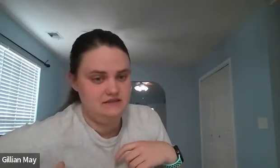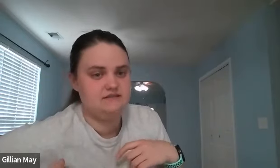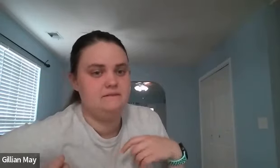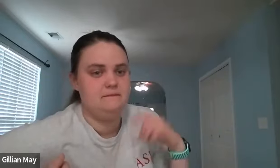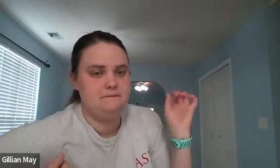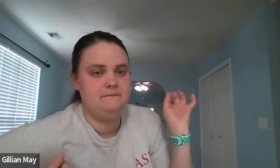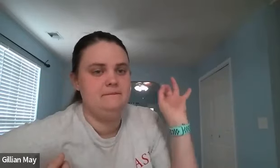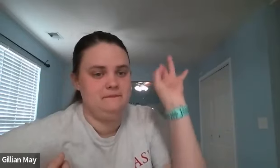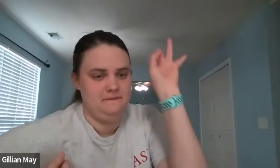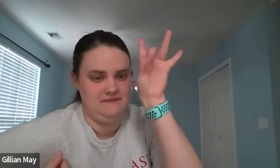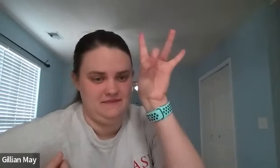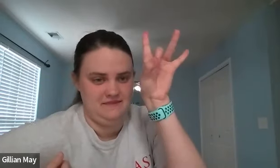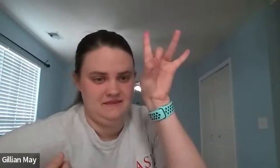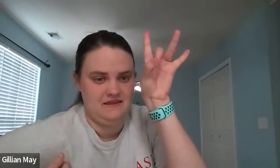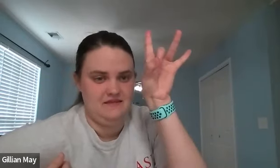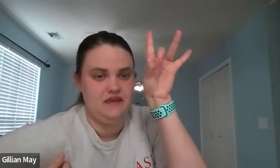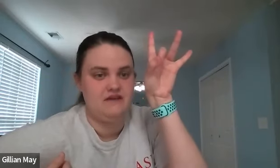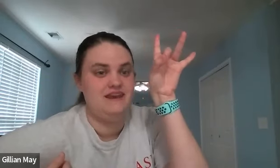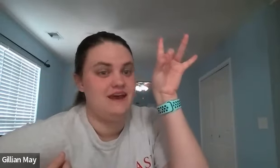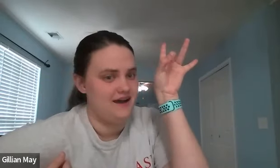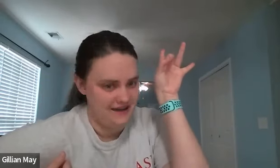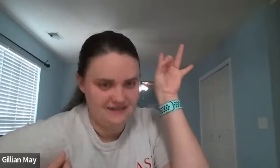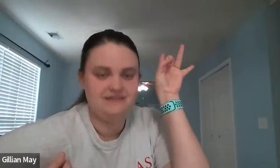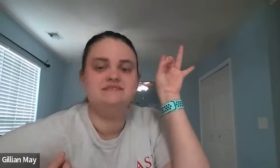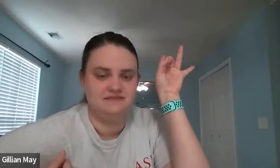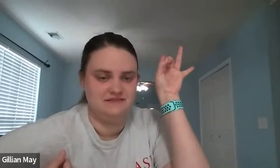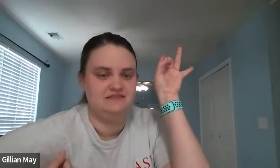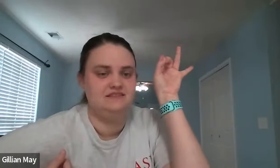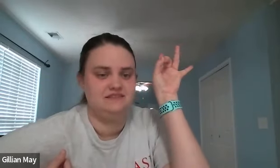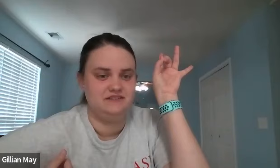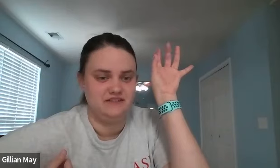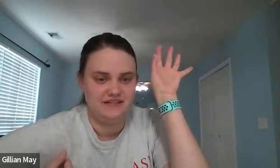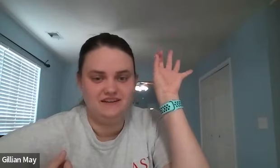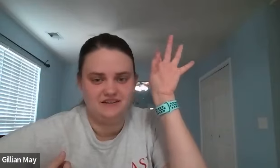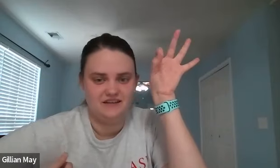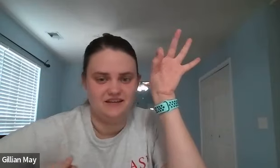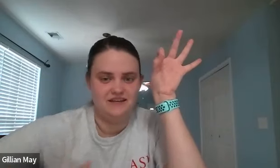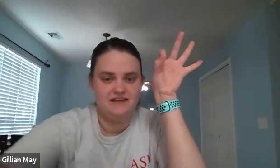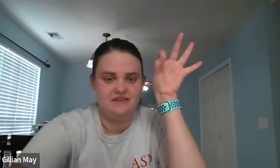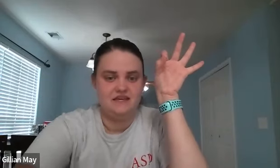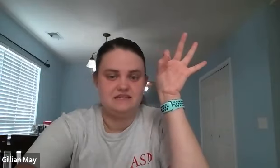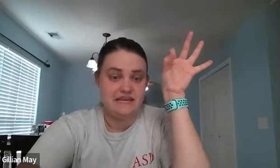8. Then we have 9. Good. Then